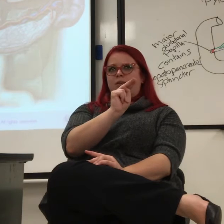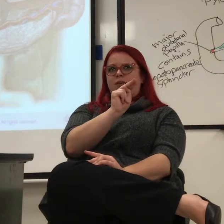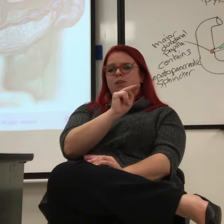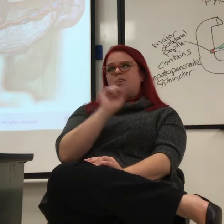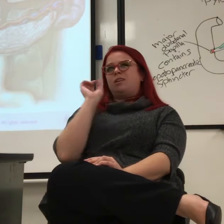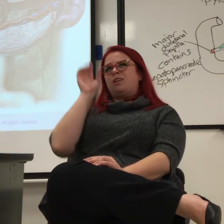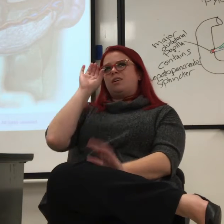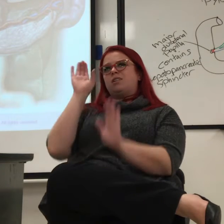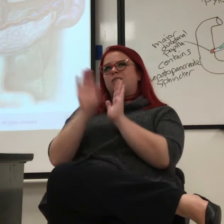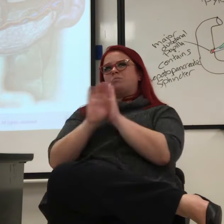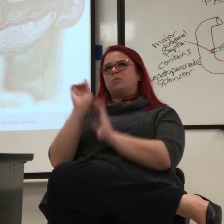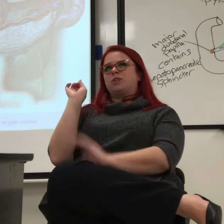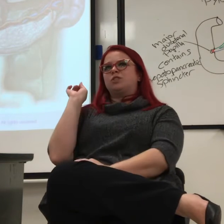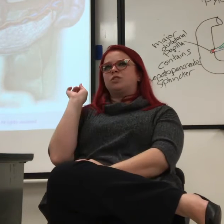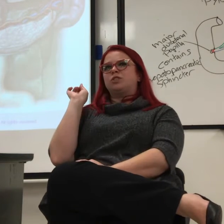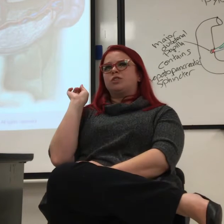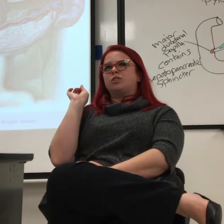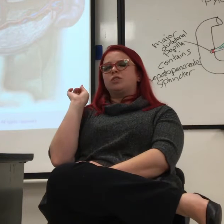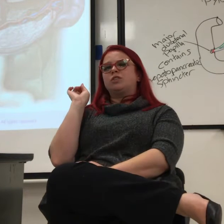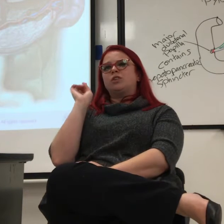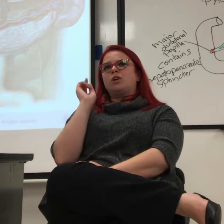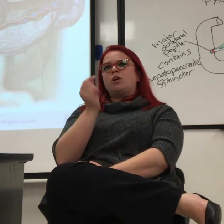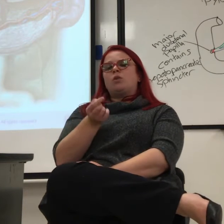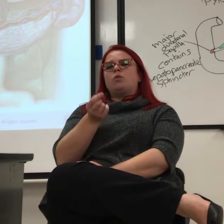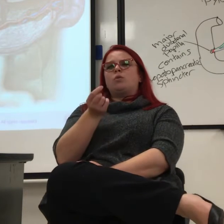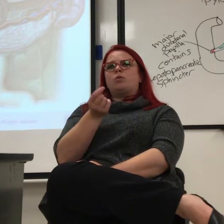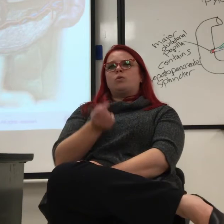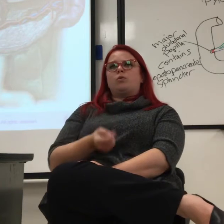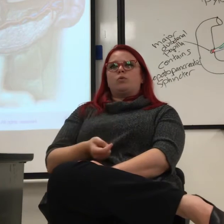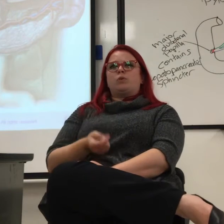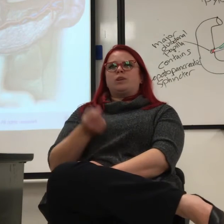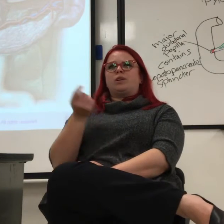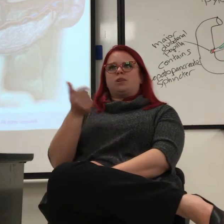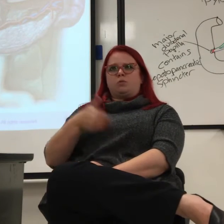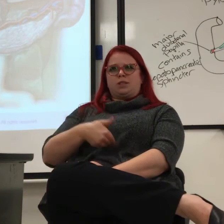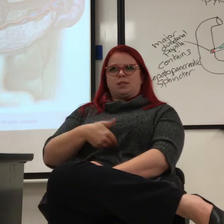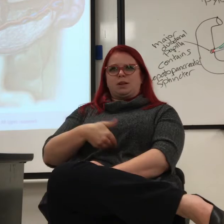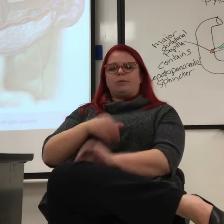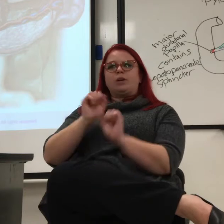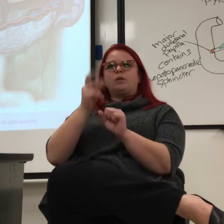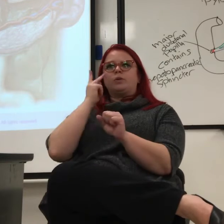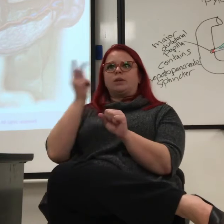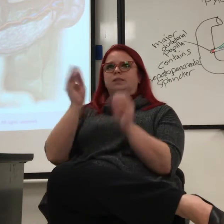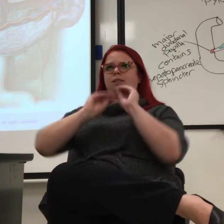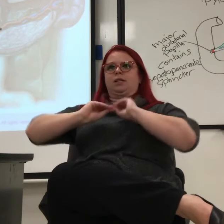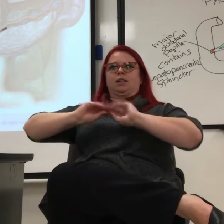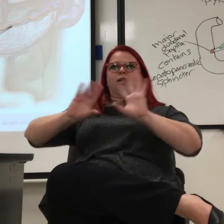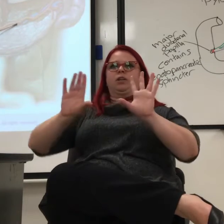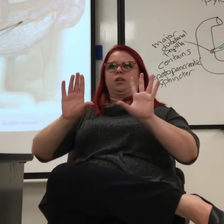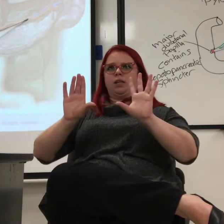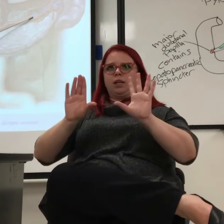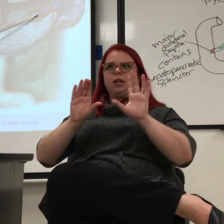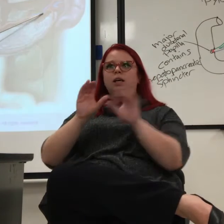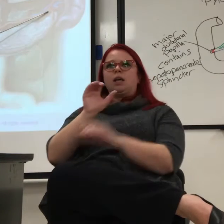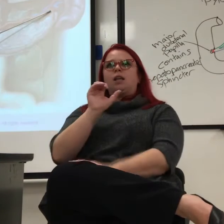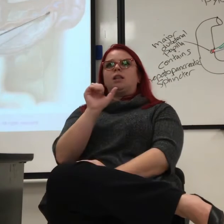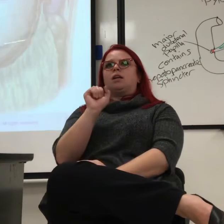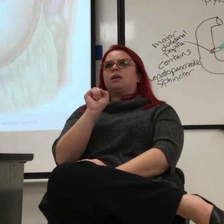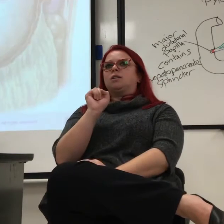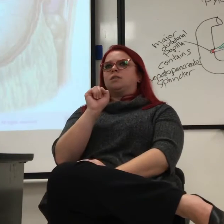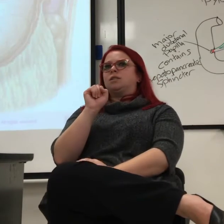This picture here removes the stomach so you can get a full view of the splenic